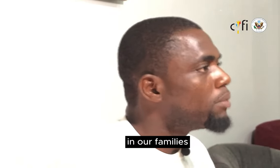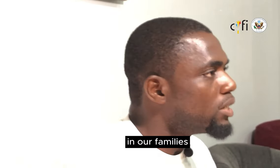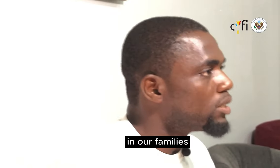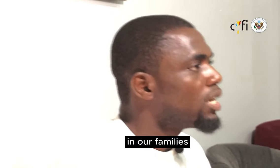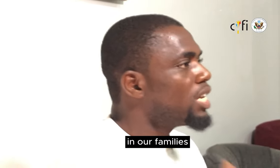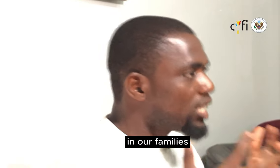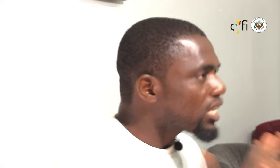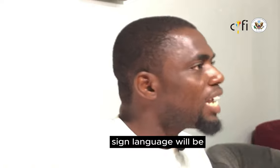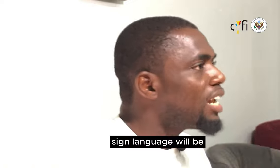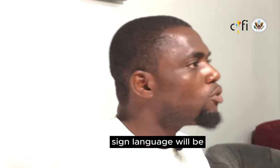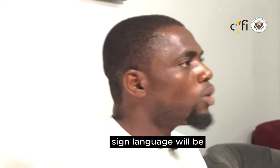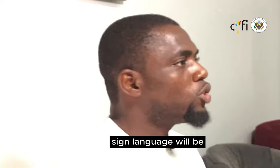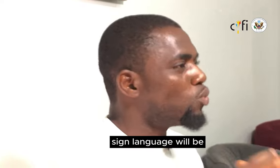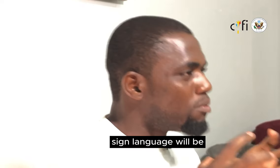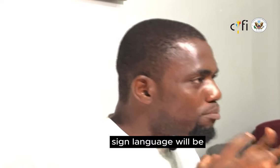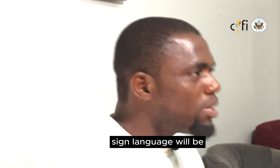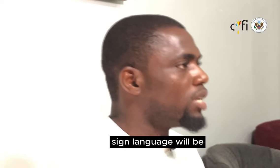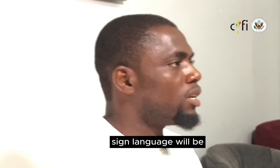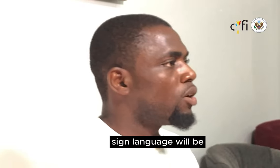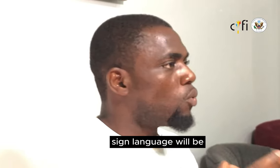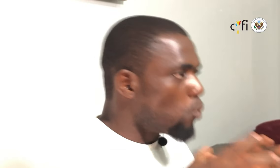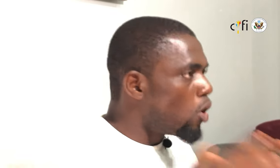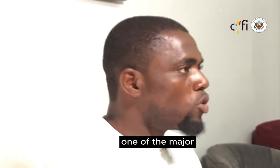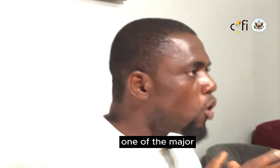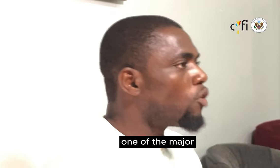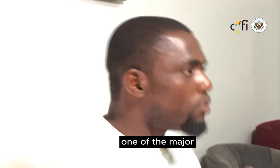families, sign language will be one of the